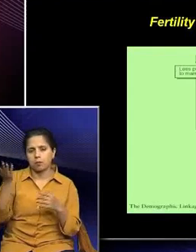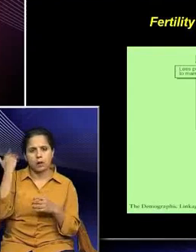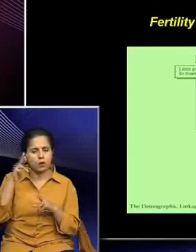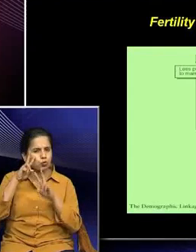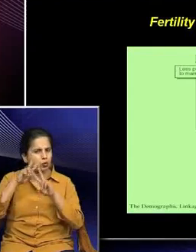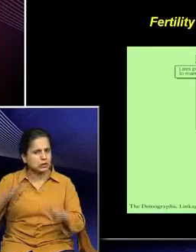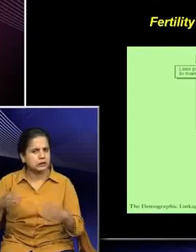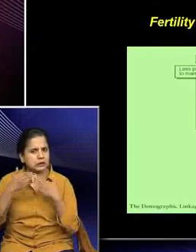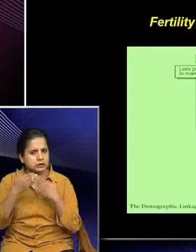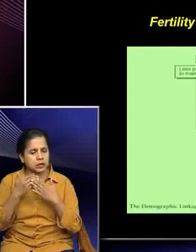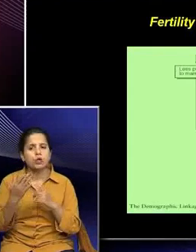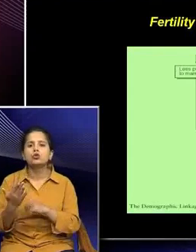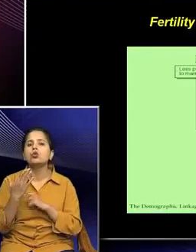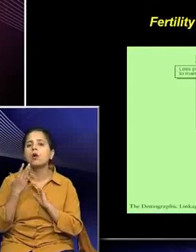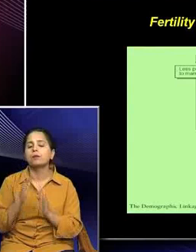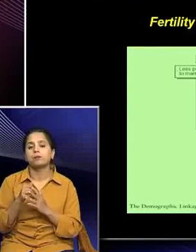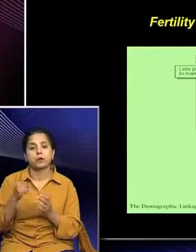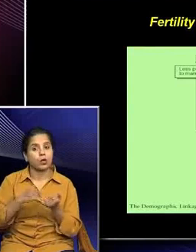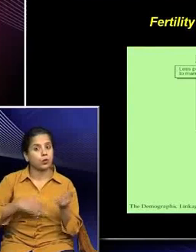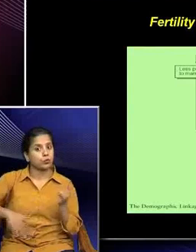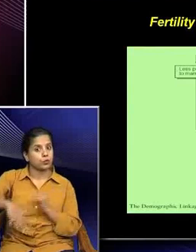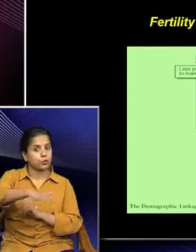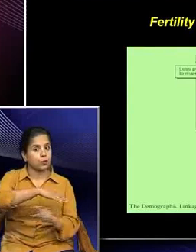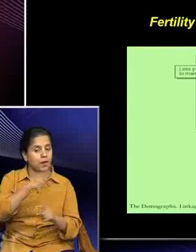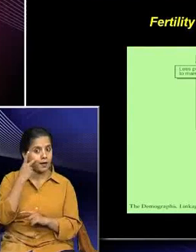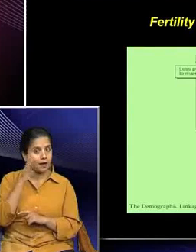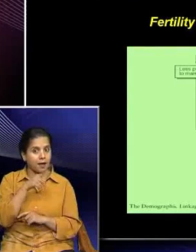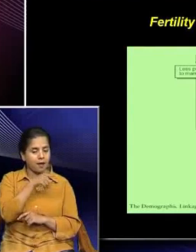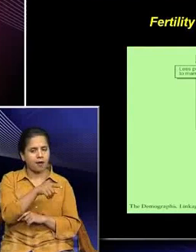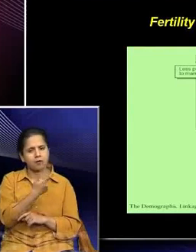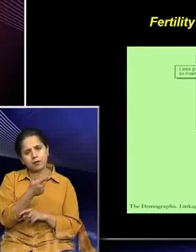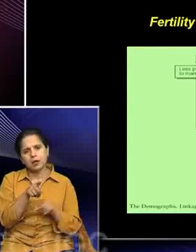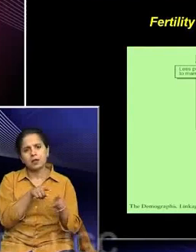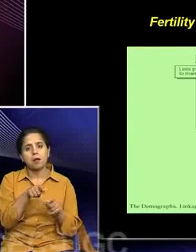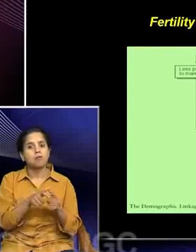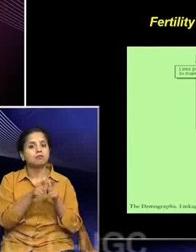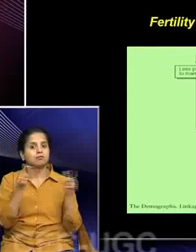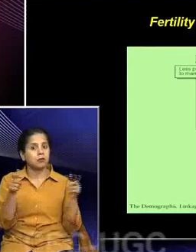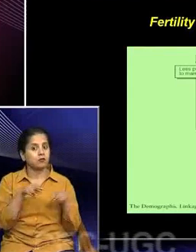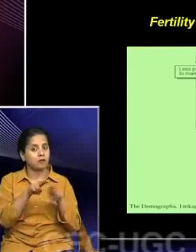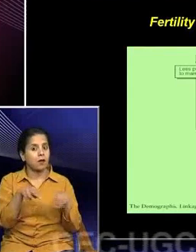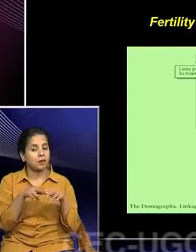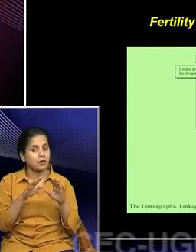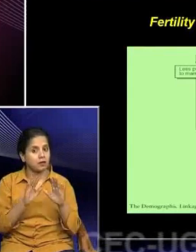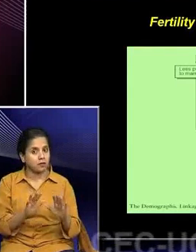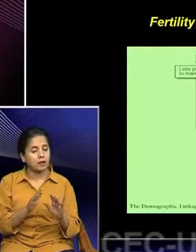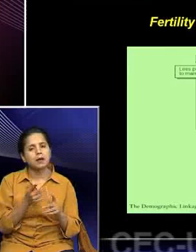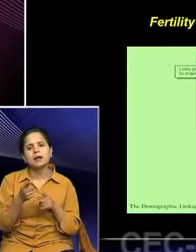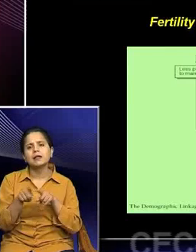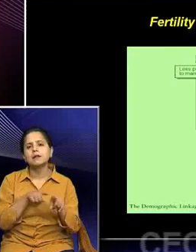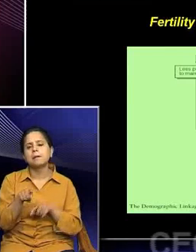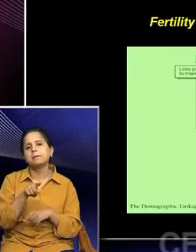and studies have shown that society where we have relatively large families, which means